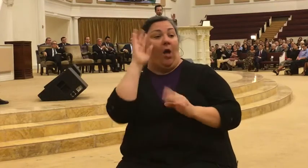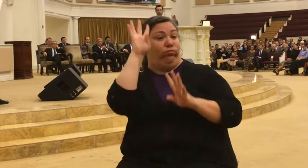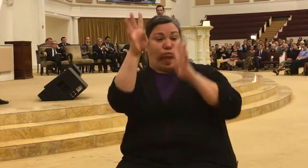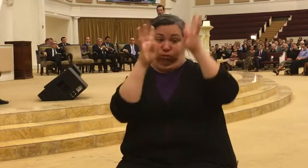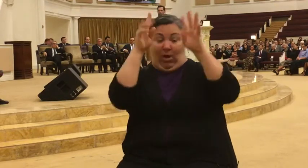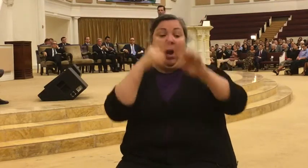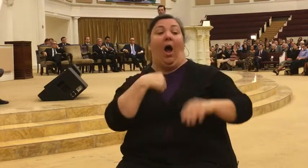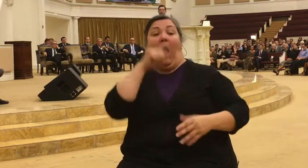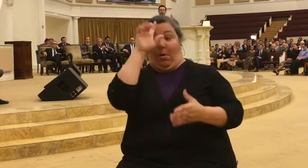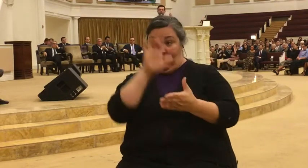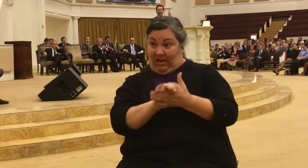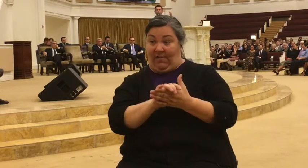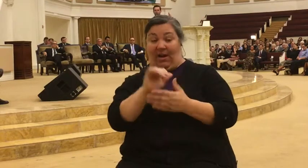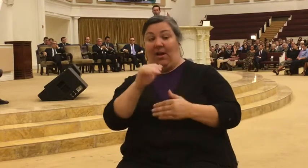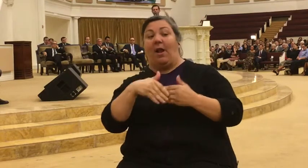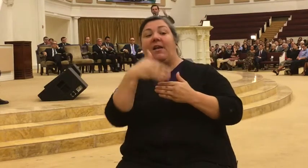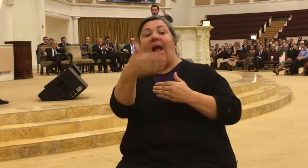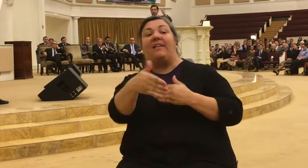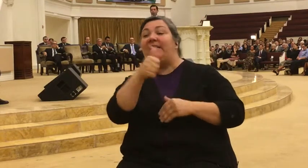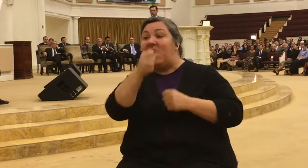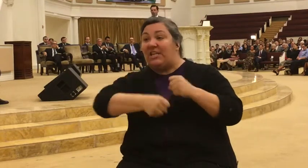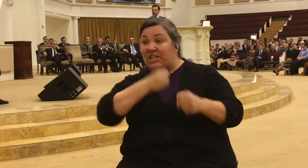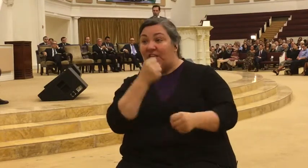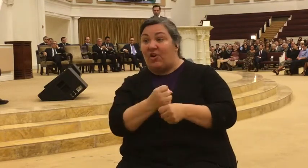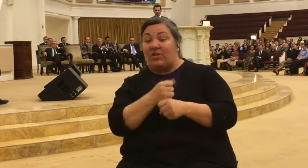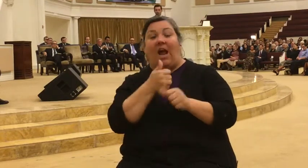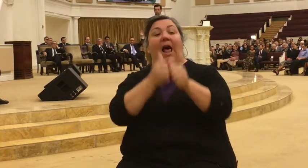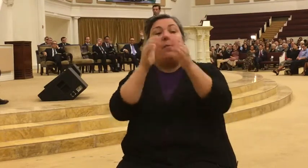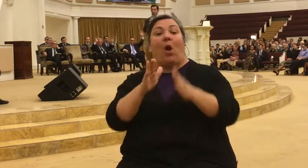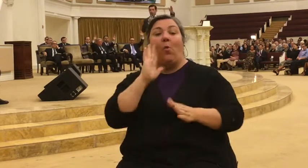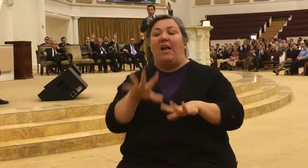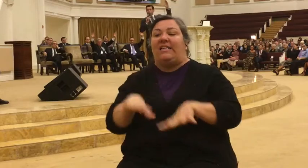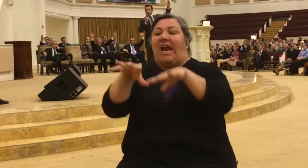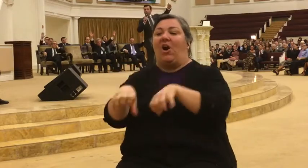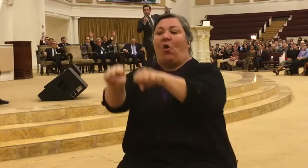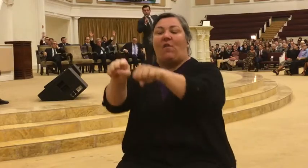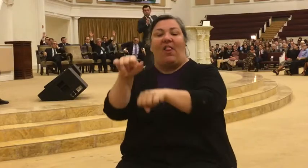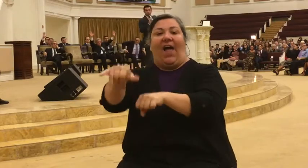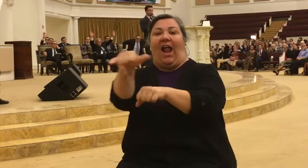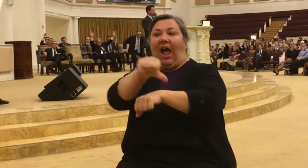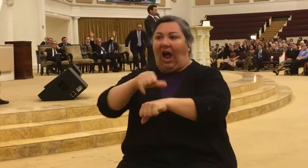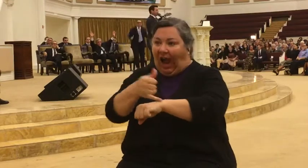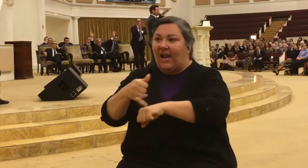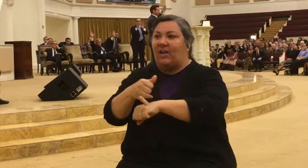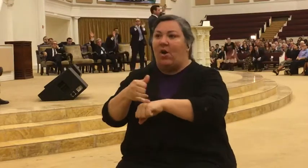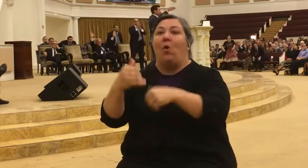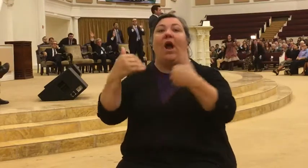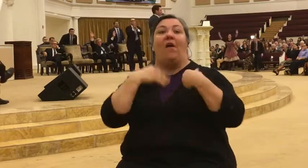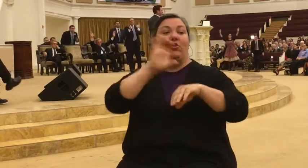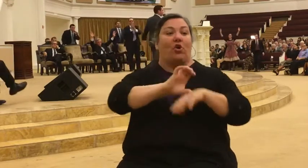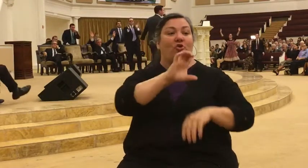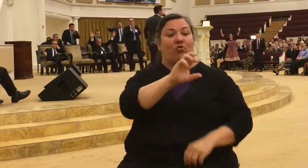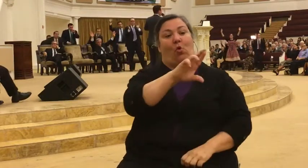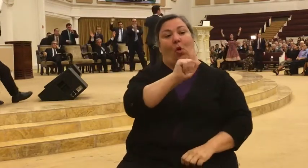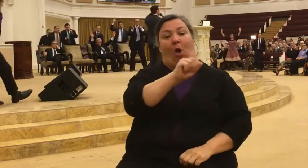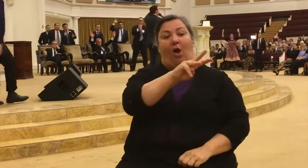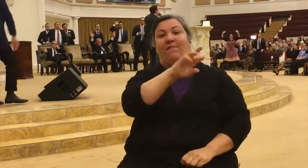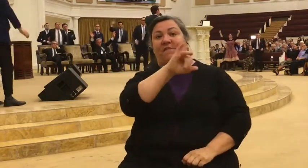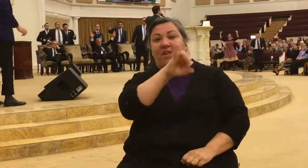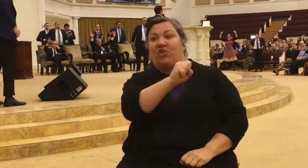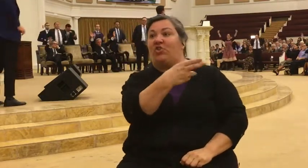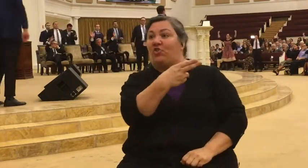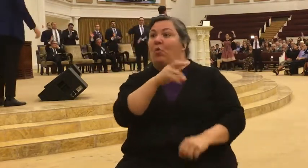10 years, the apostolics can literally take over that island. We've got a church in Crawfish Rock. We've got a church in French Harbor. We're